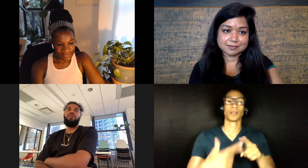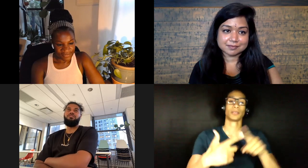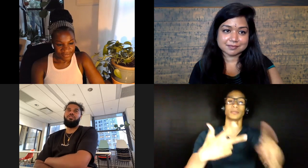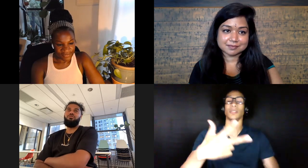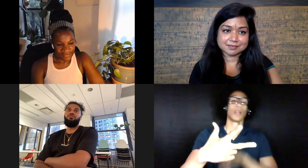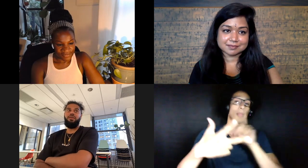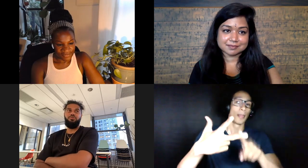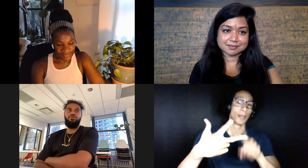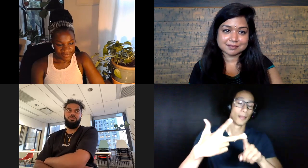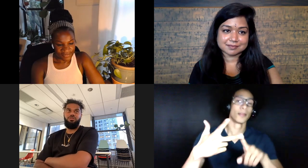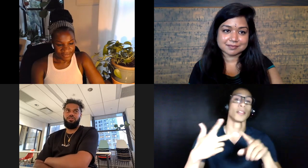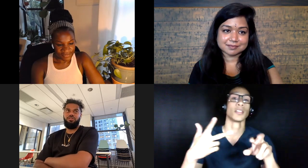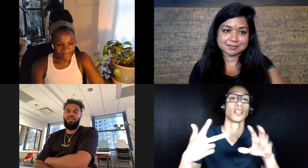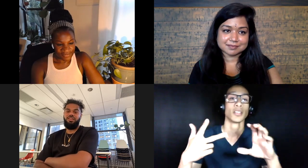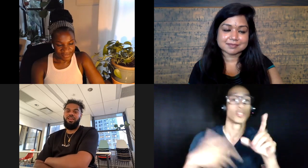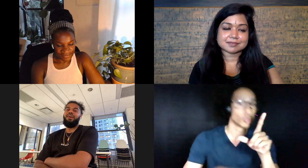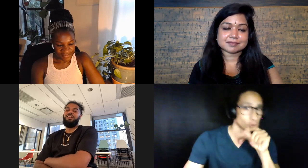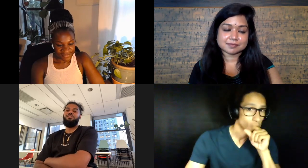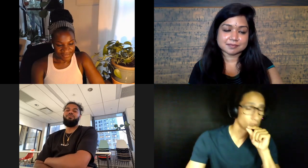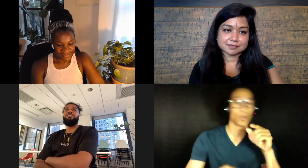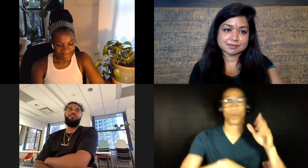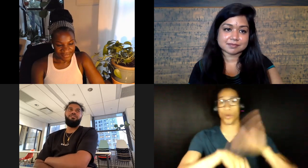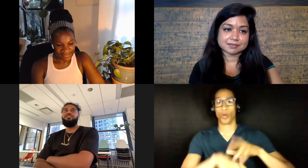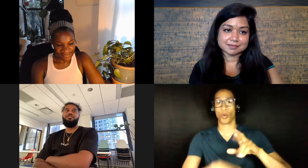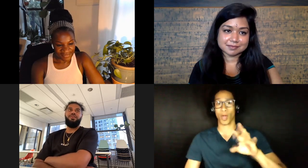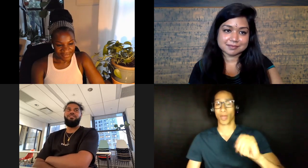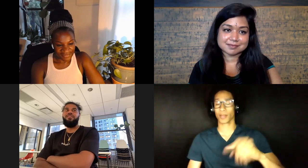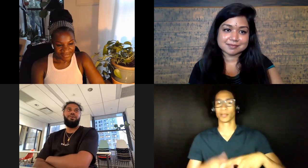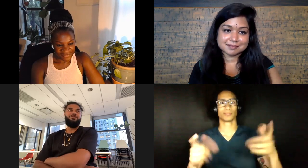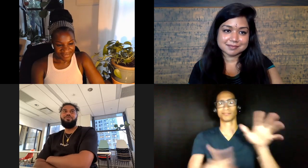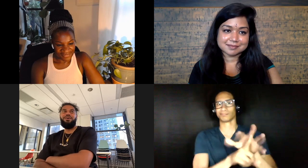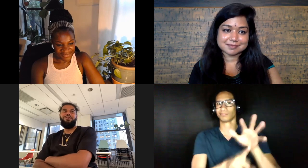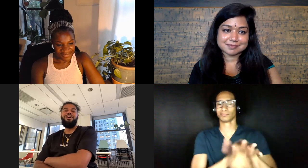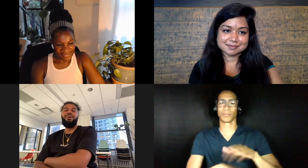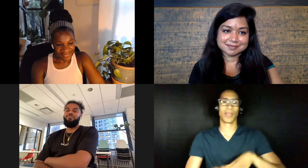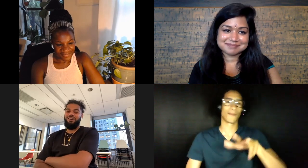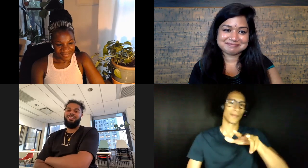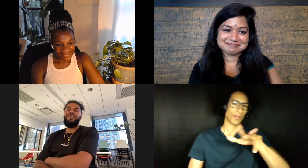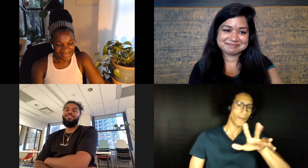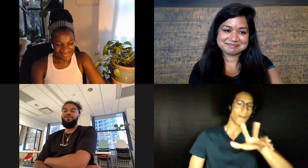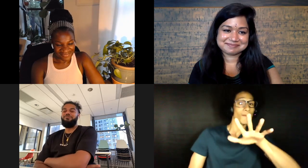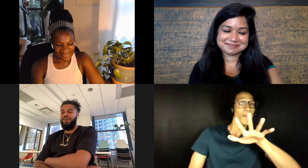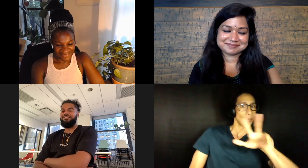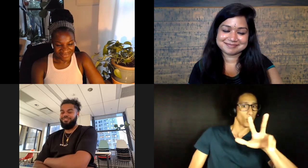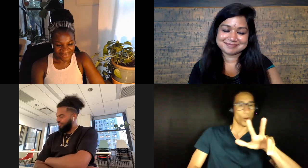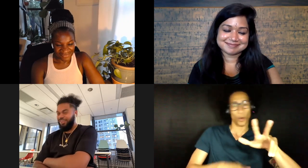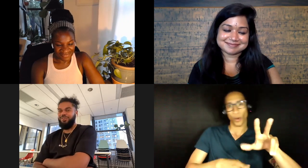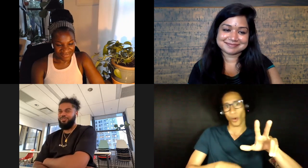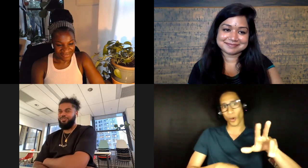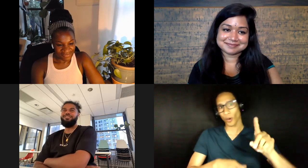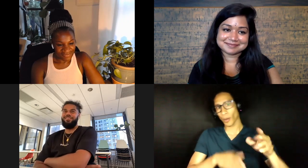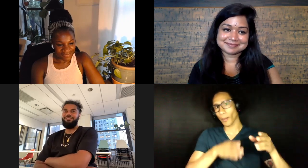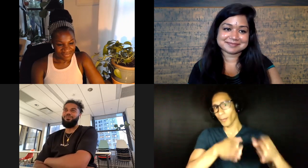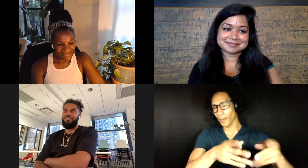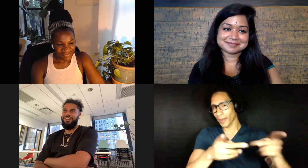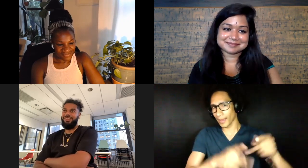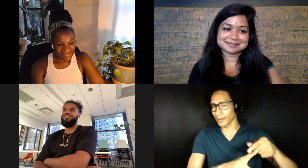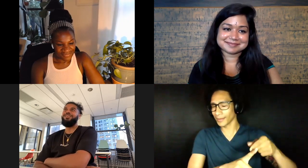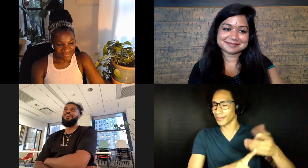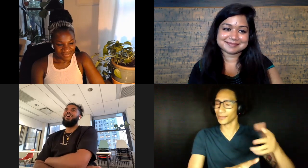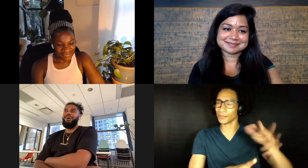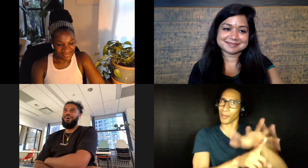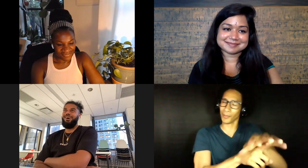I'll only just keep making mad music because I'm gonna, for the first time in my life, experience things that I haven't experienced before in terms